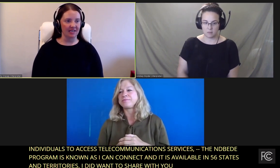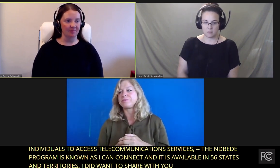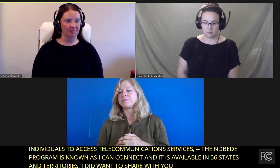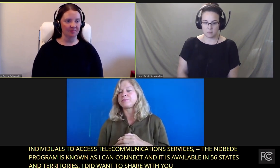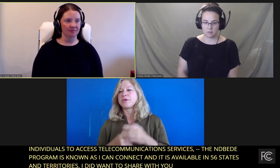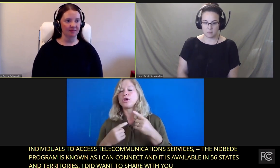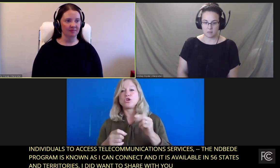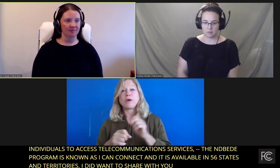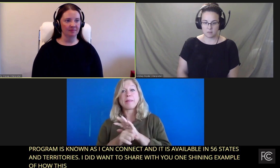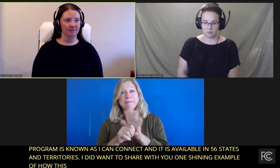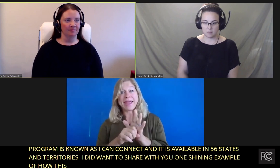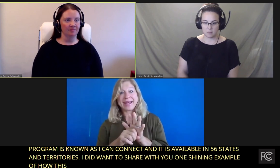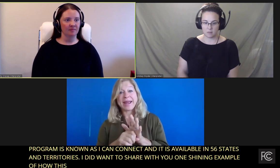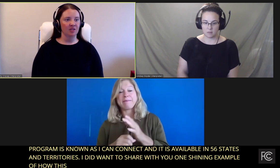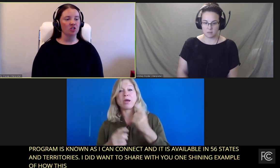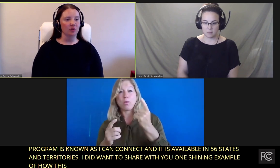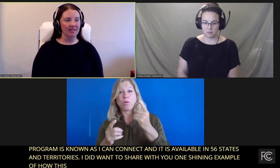FCC.